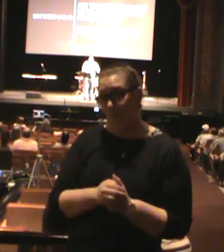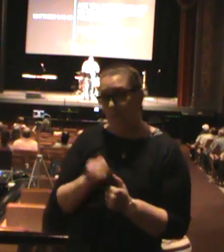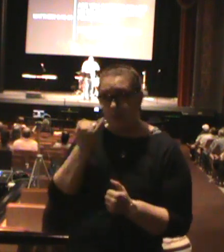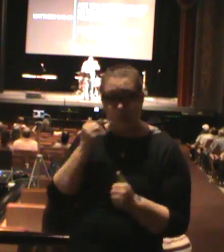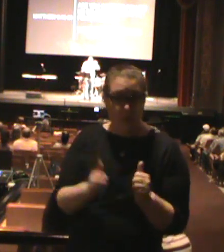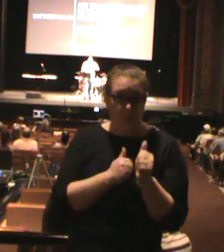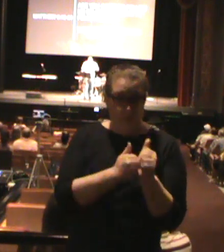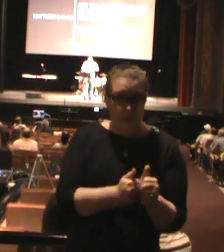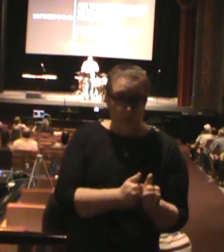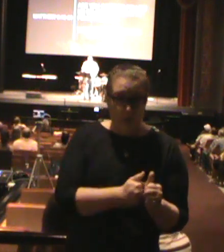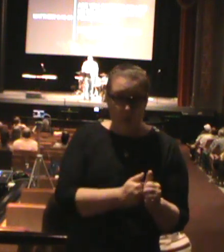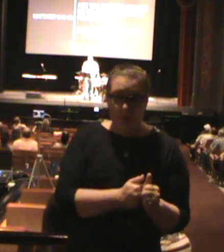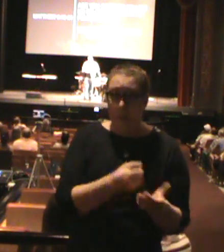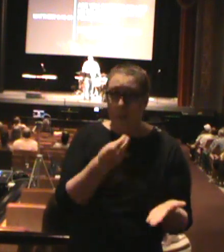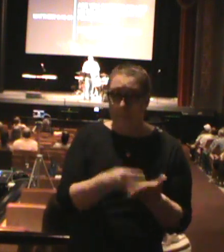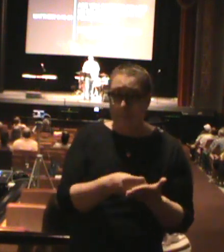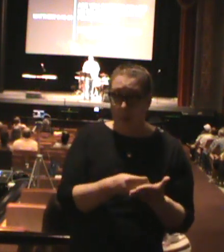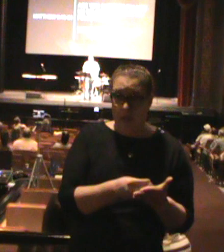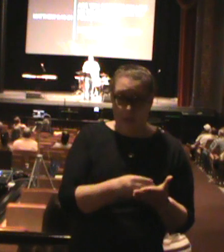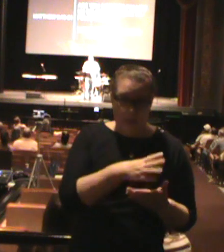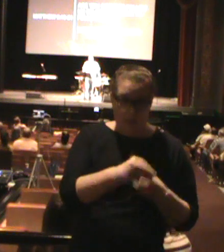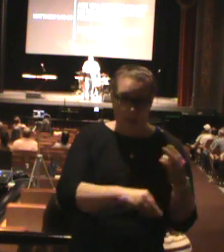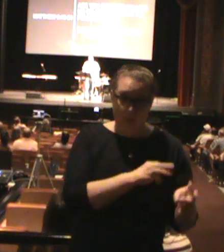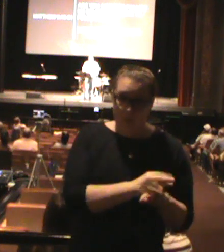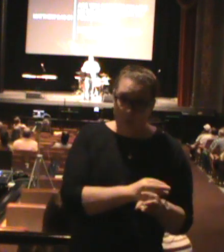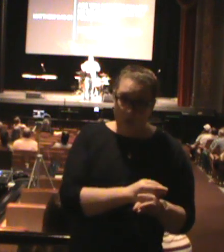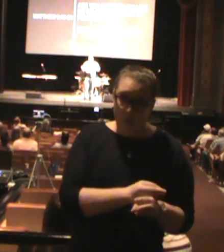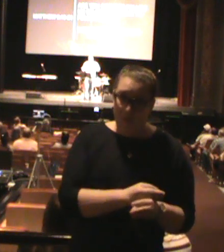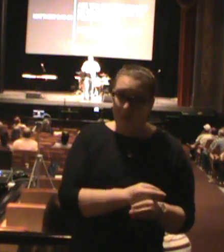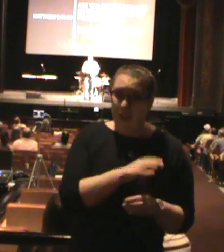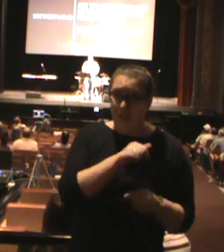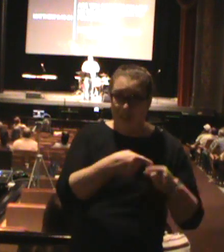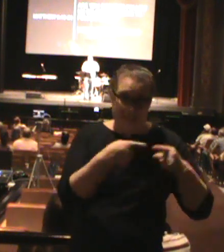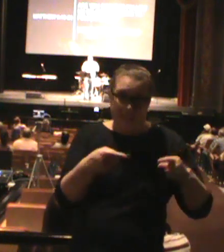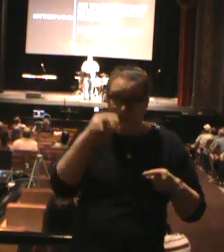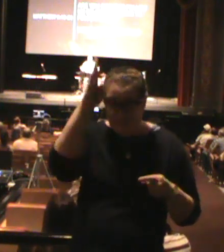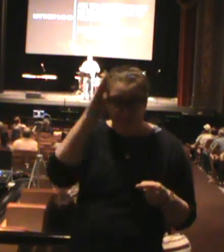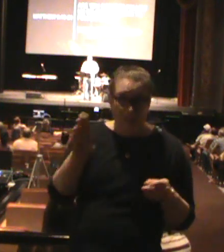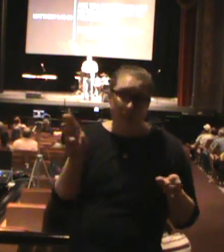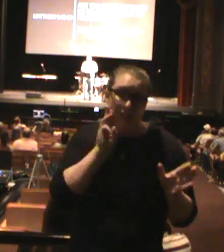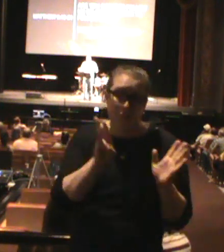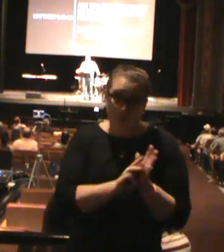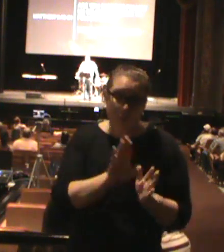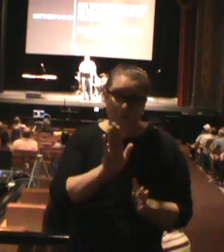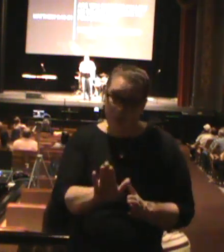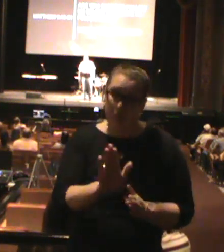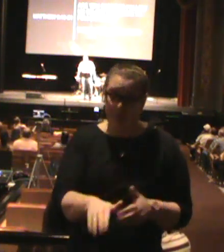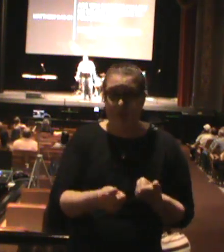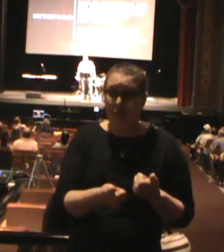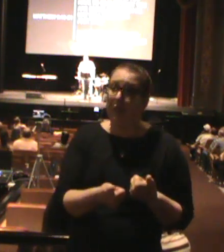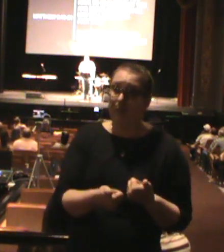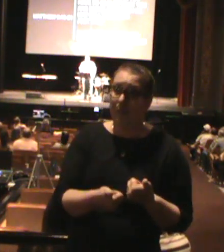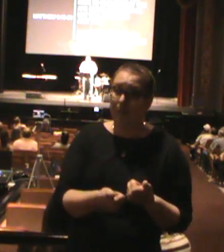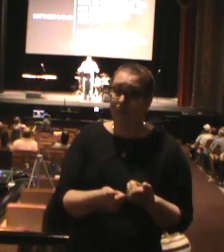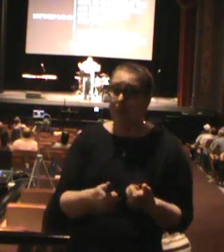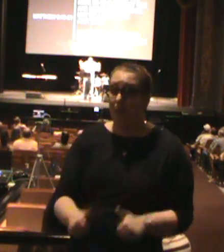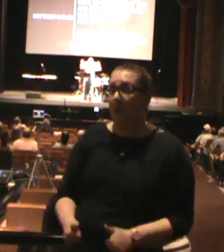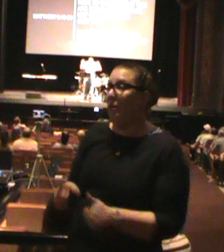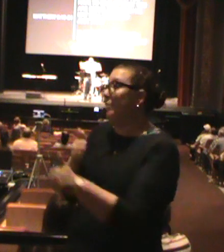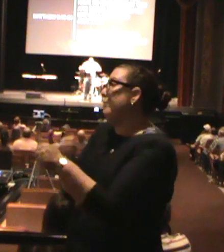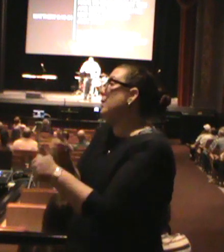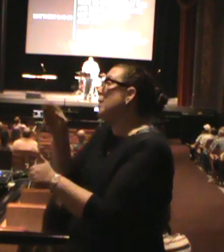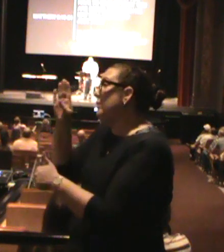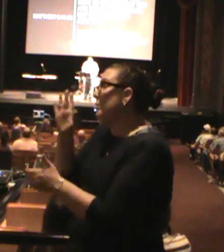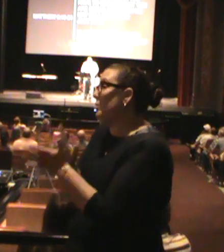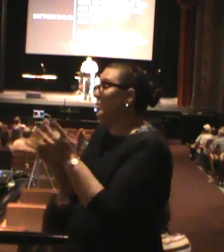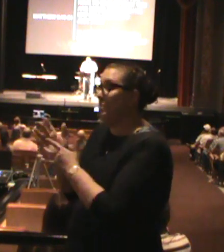against God's will for you as a believer in Jesus Christ. So I exhort you this morning to follow Jesus and don't look back. To follow Jesus